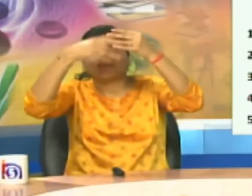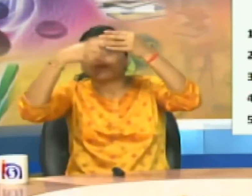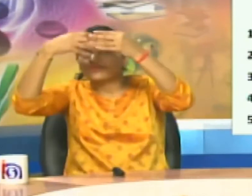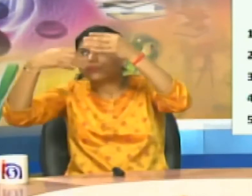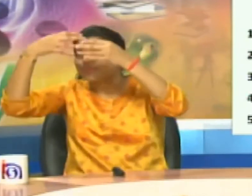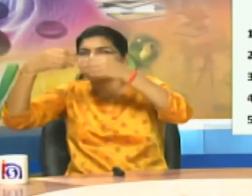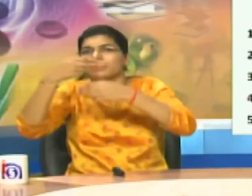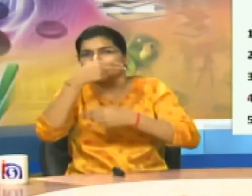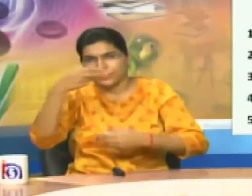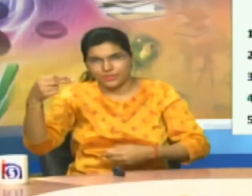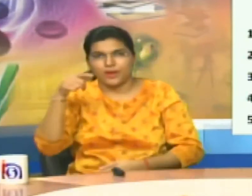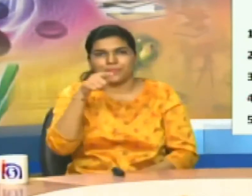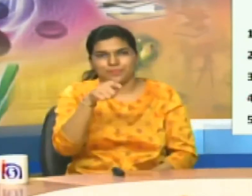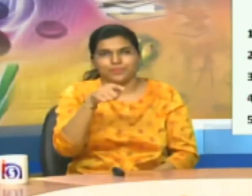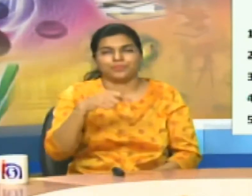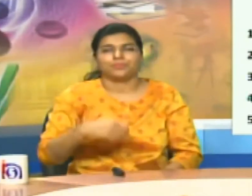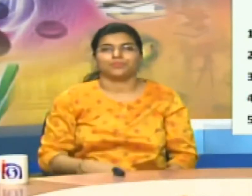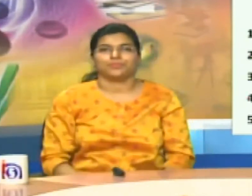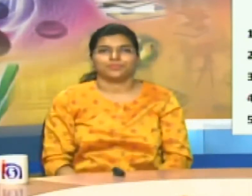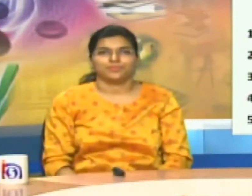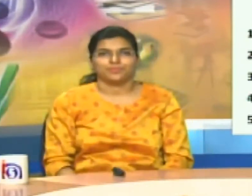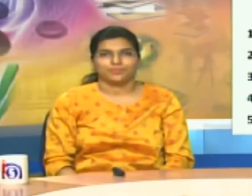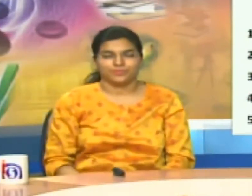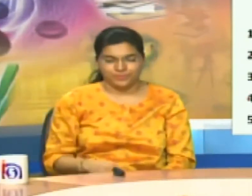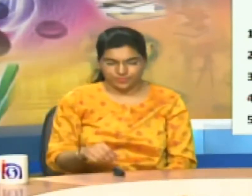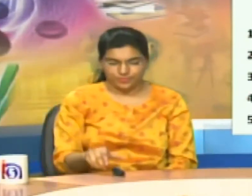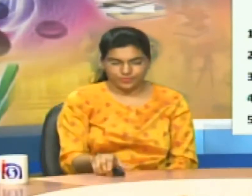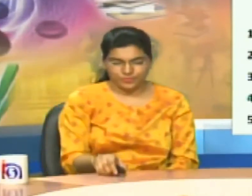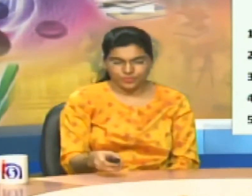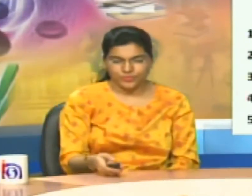the top bar and it has some sub